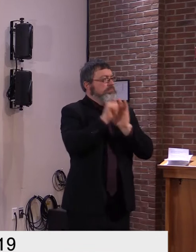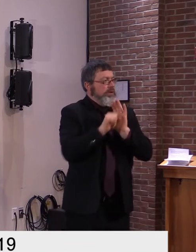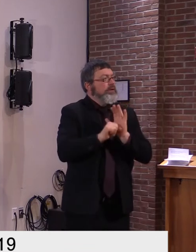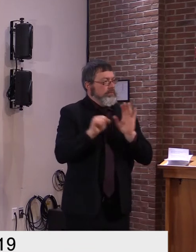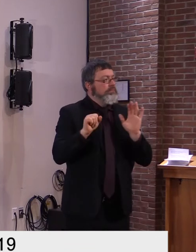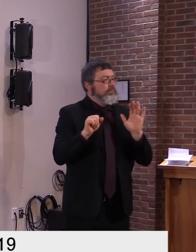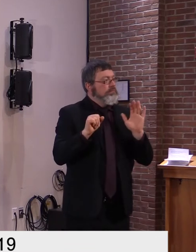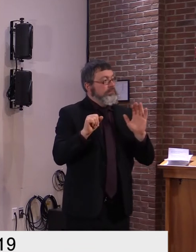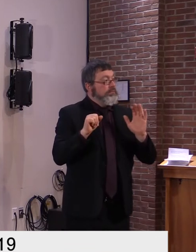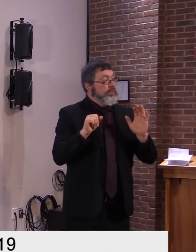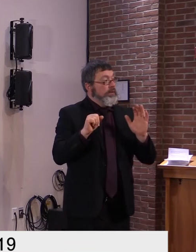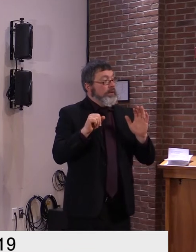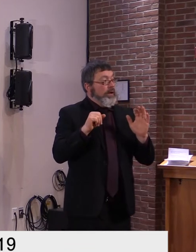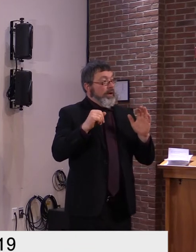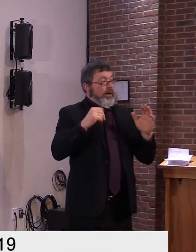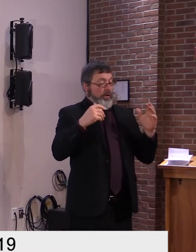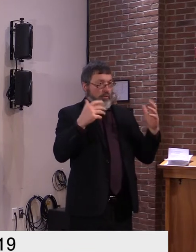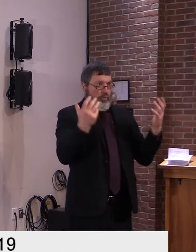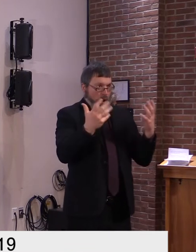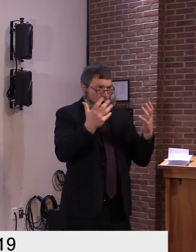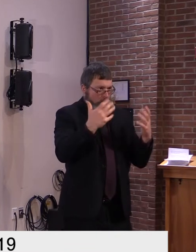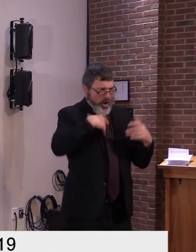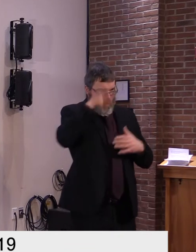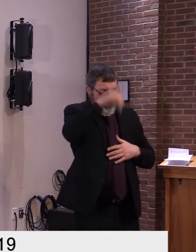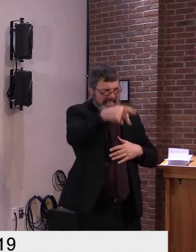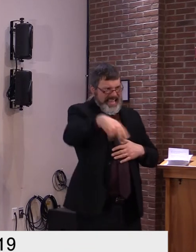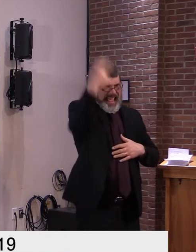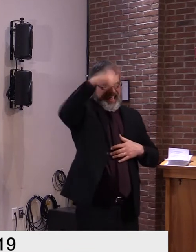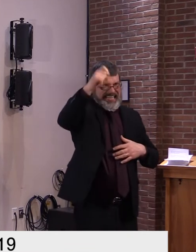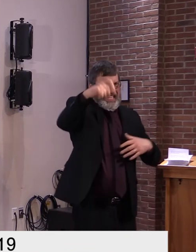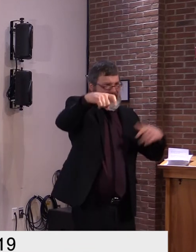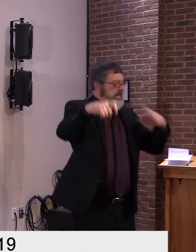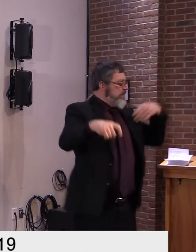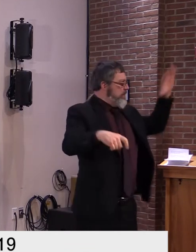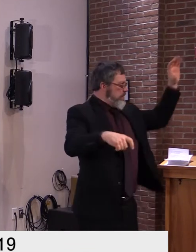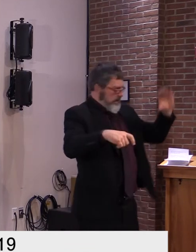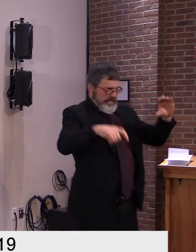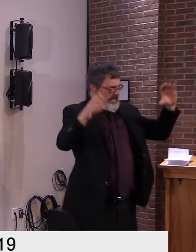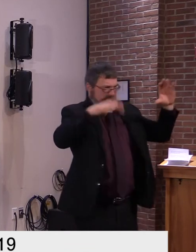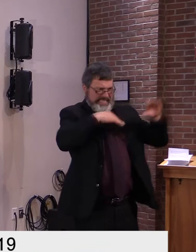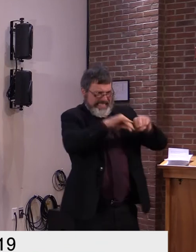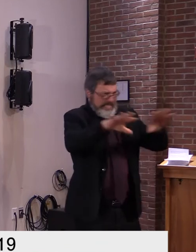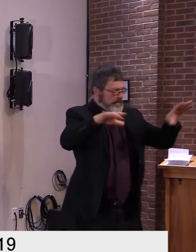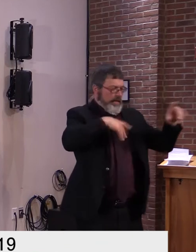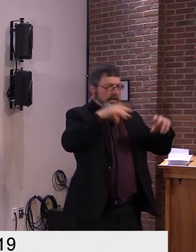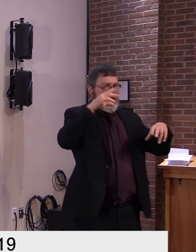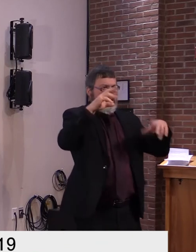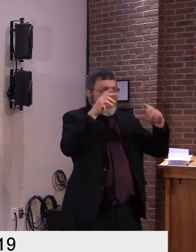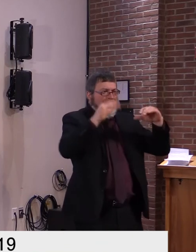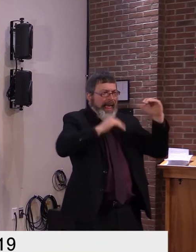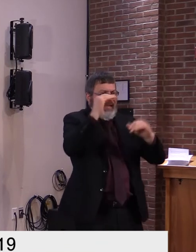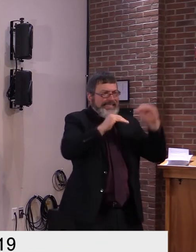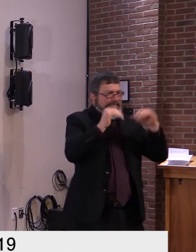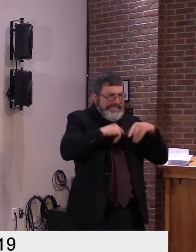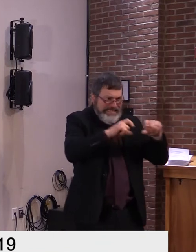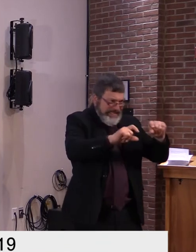that we can distribute and vaccinate on a larger scale if necessary.